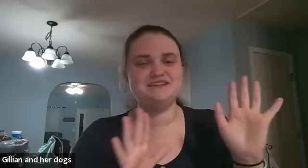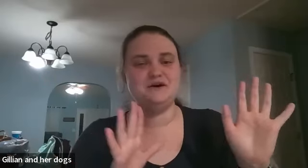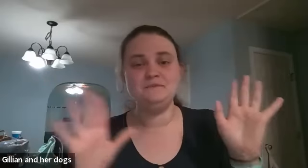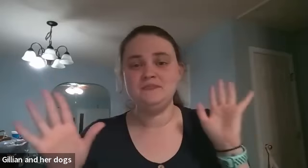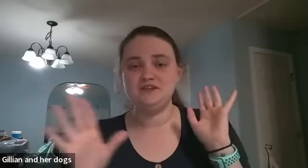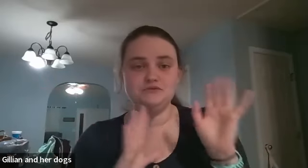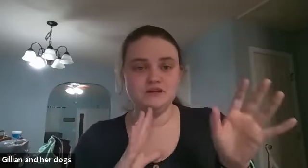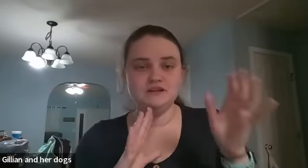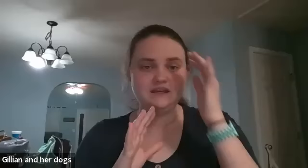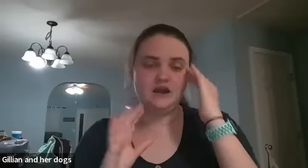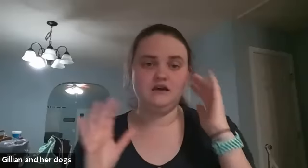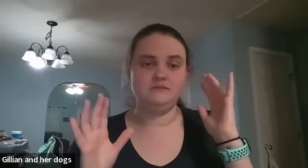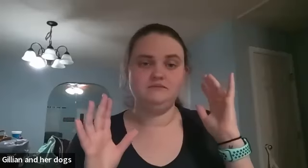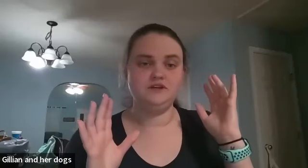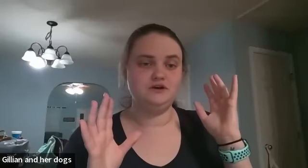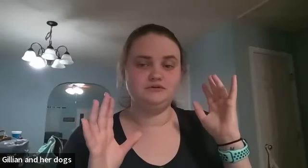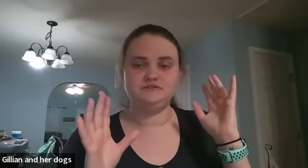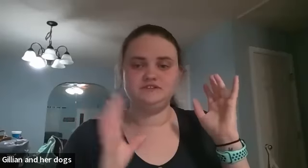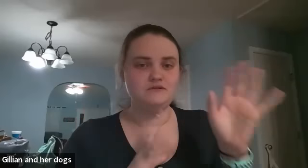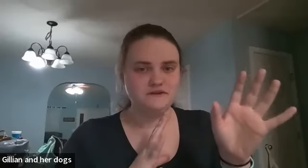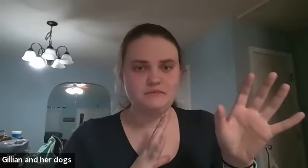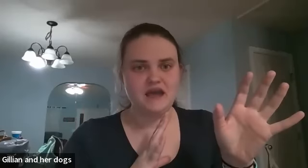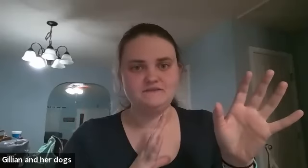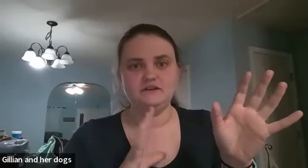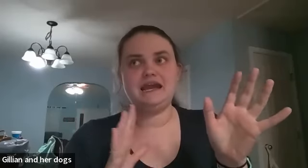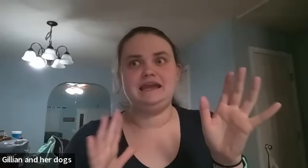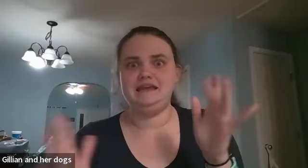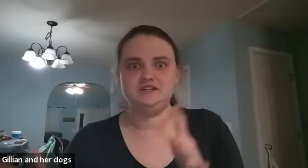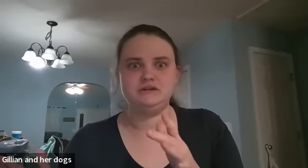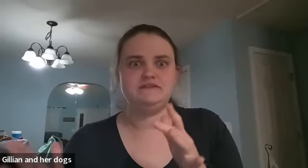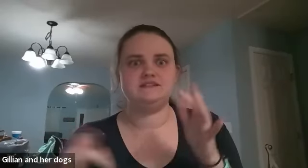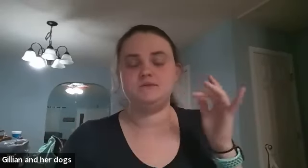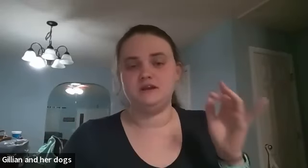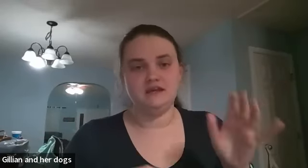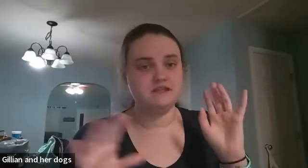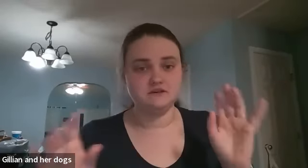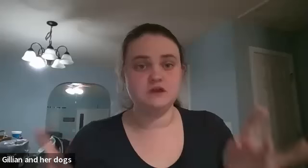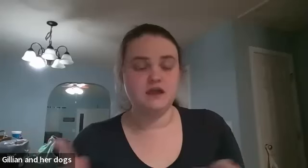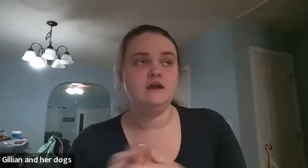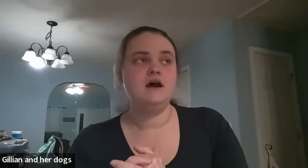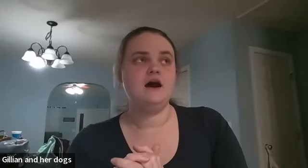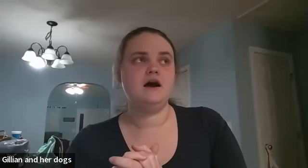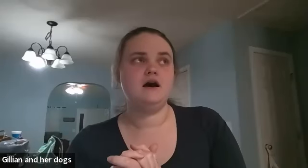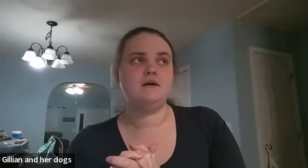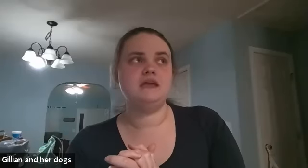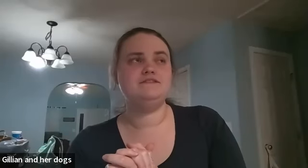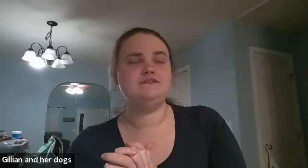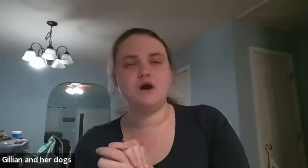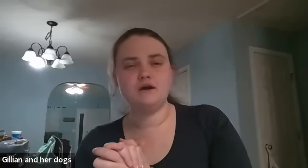so you really, don't feel bad if you're like, I can't join at this time or I can't. That's okay. If you aren't